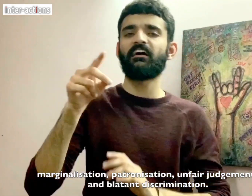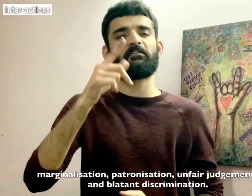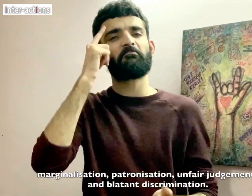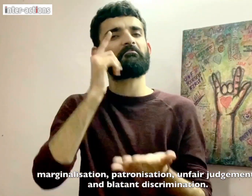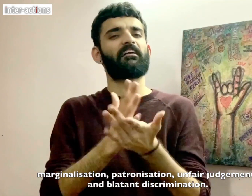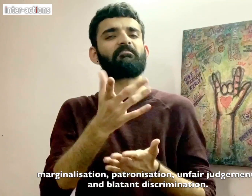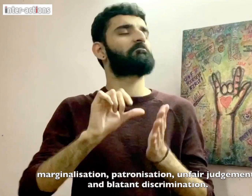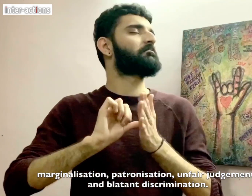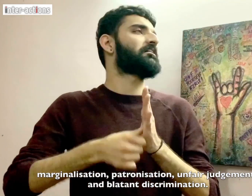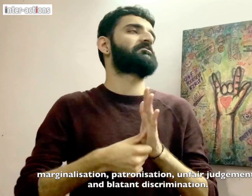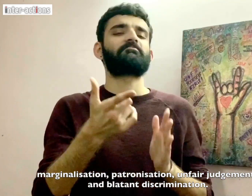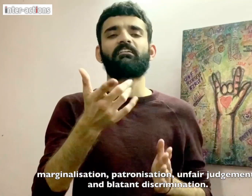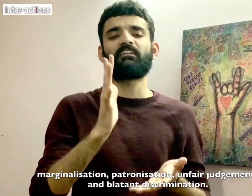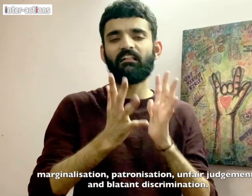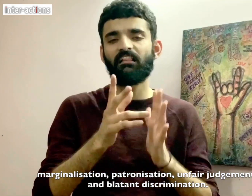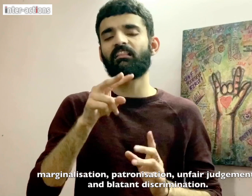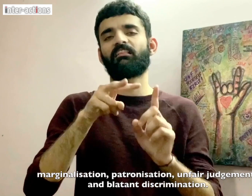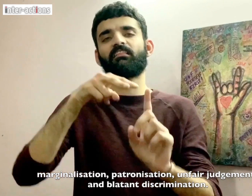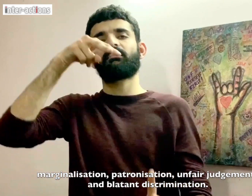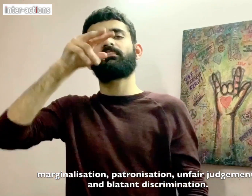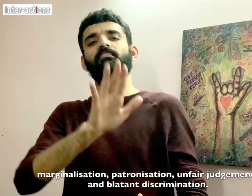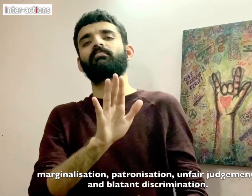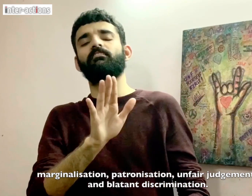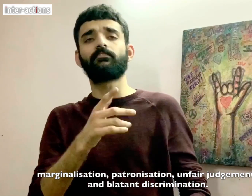patronization, unfair judgments, and blatant discrimination.